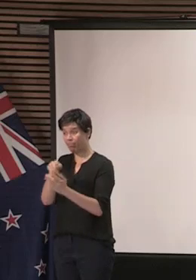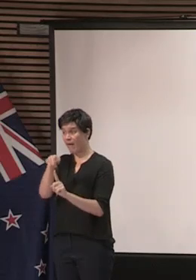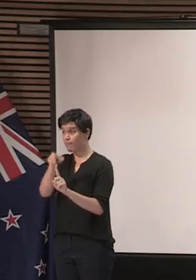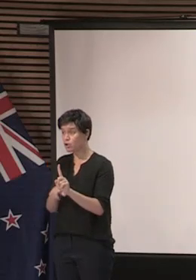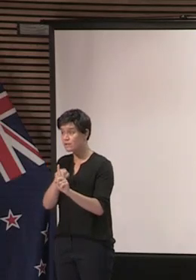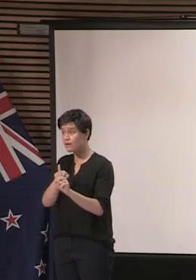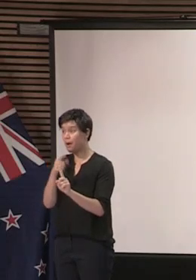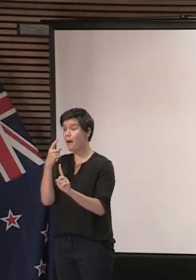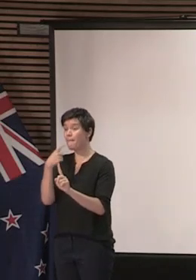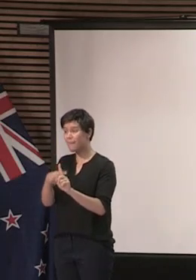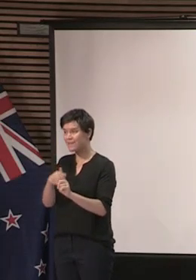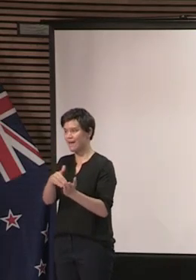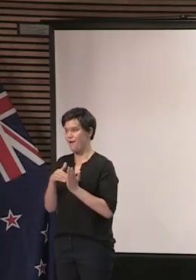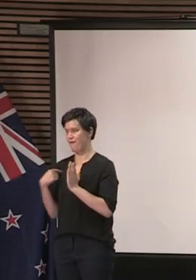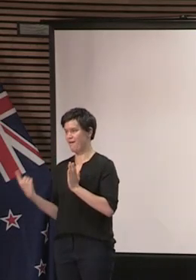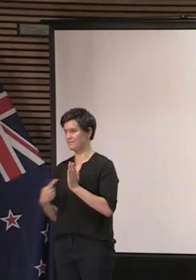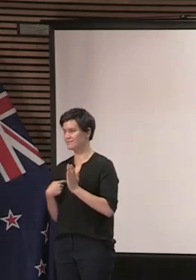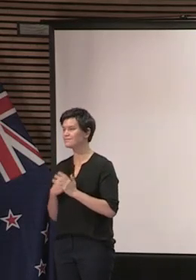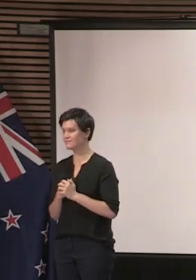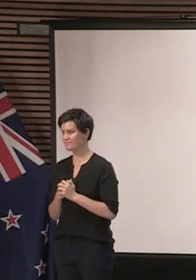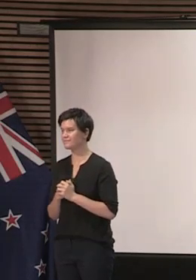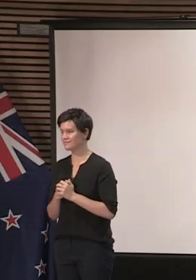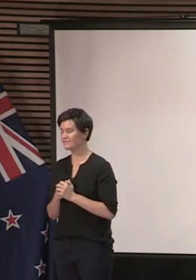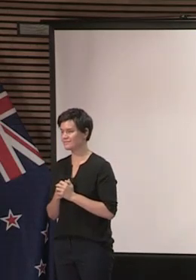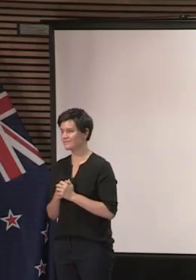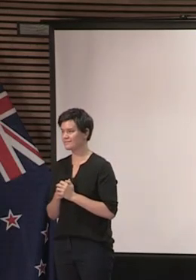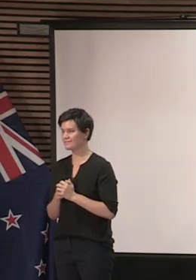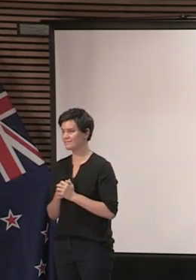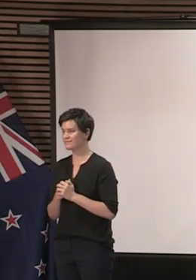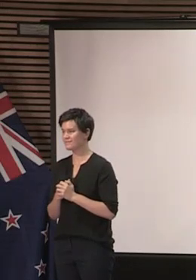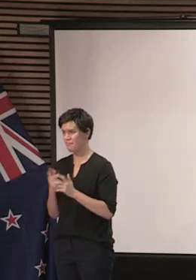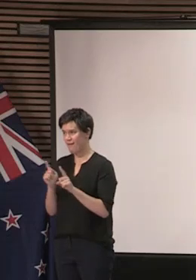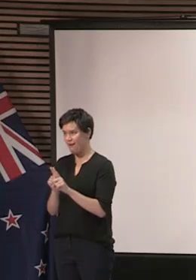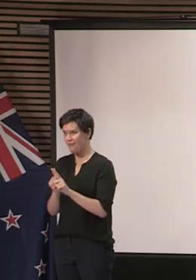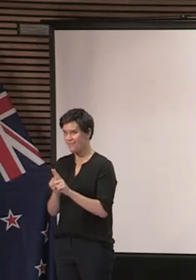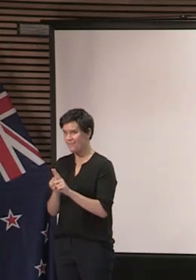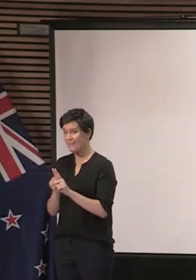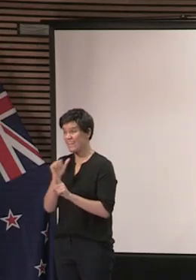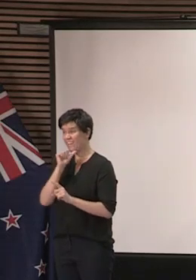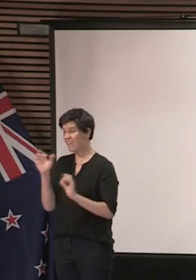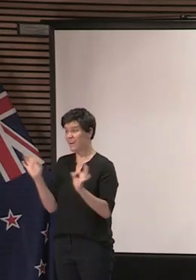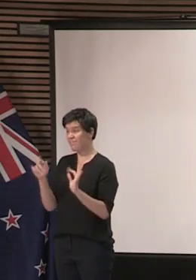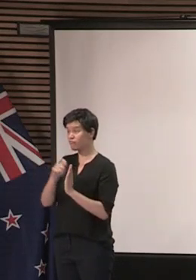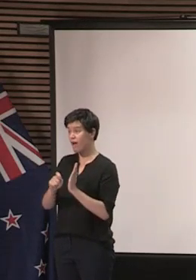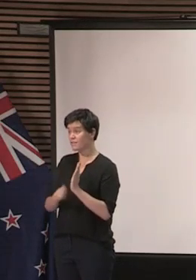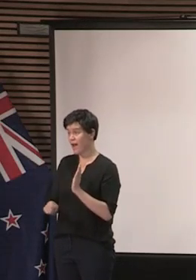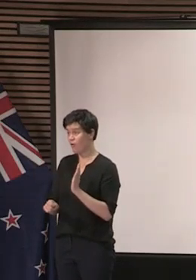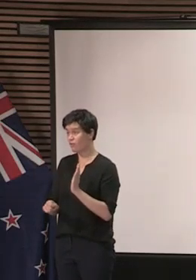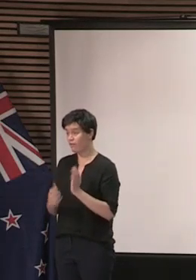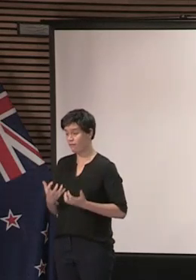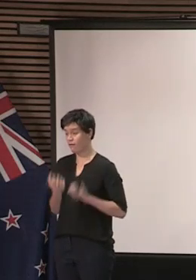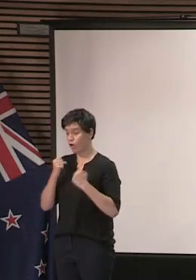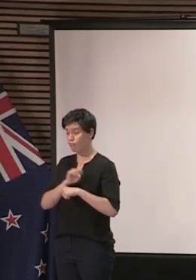imagine, even in asking someone 6 days later to recount every movement over a period of time,